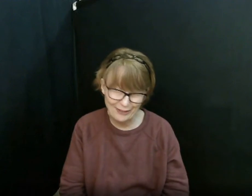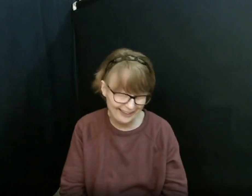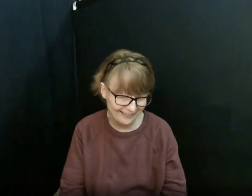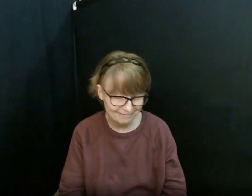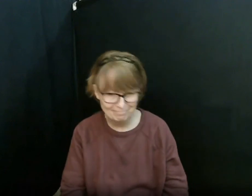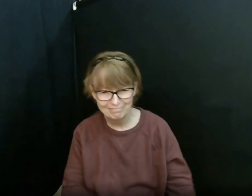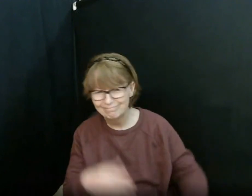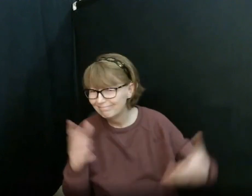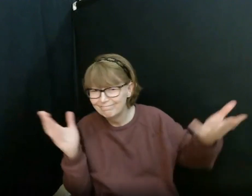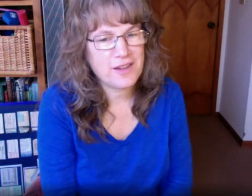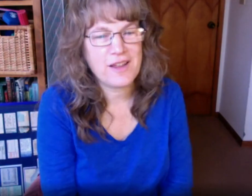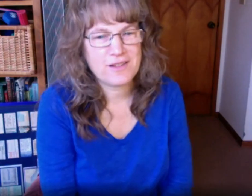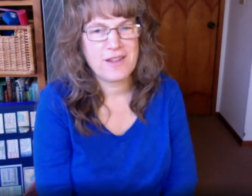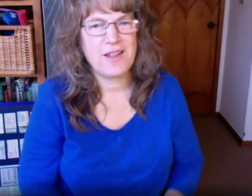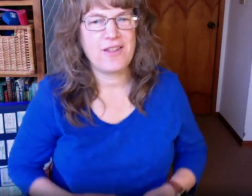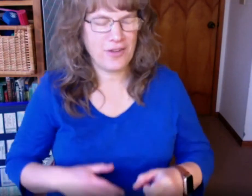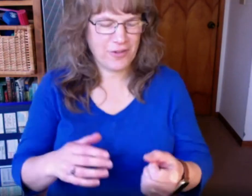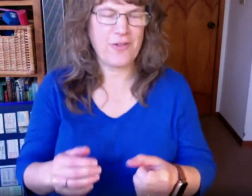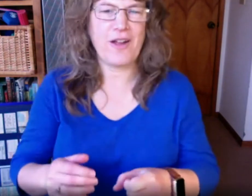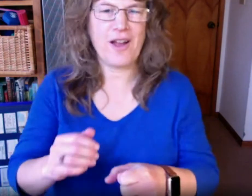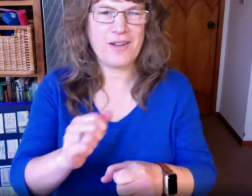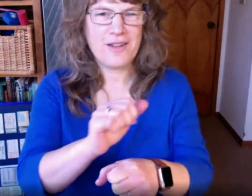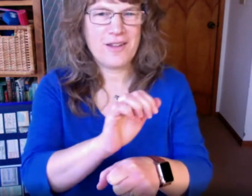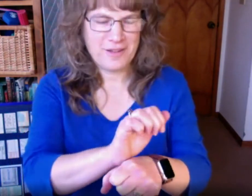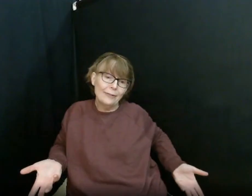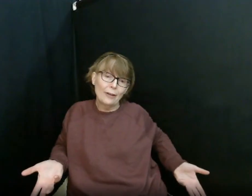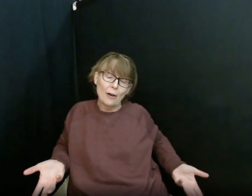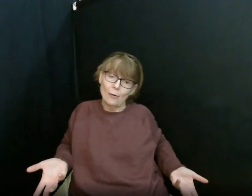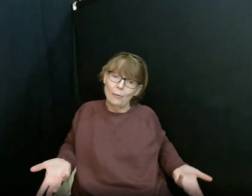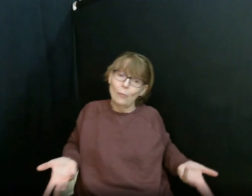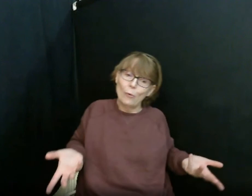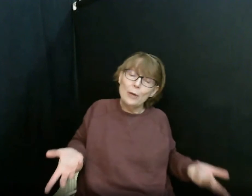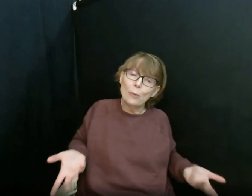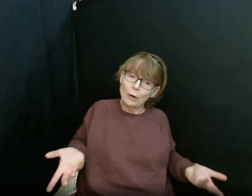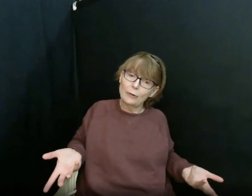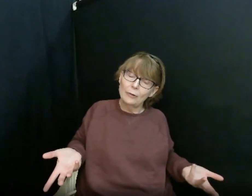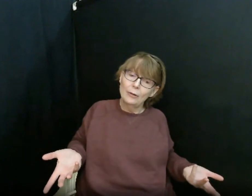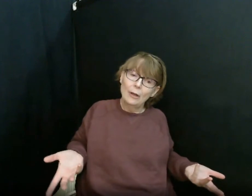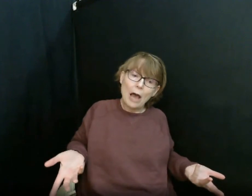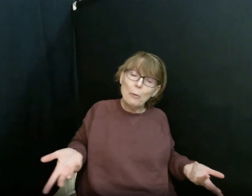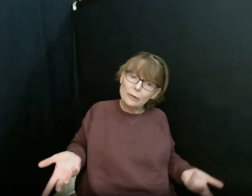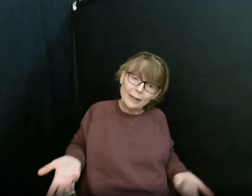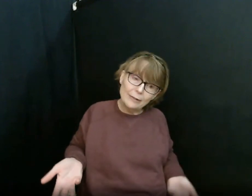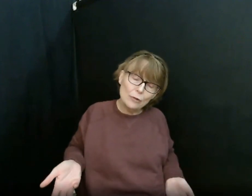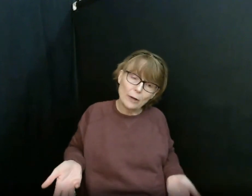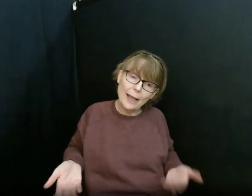it." Good idea. So when I worked in New Mexico, I worked like a teacher. I had the